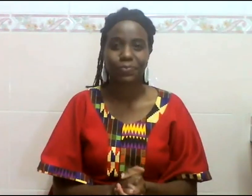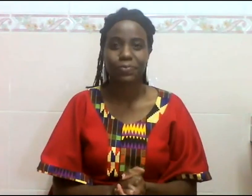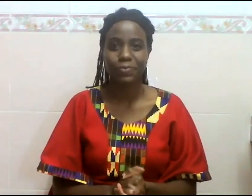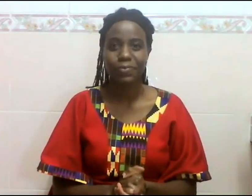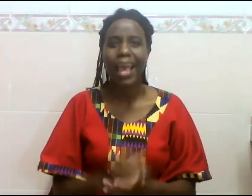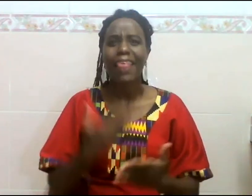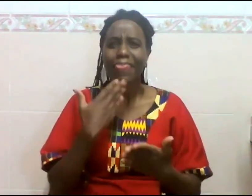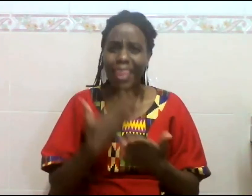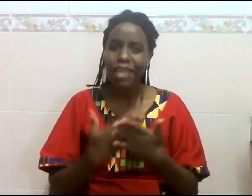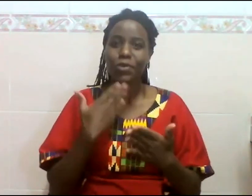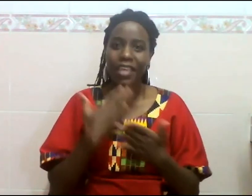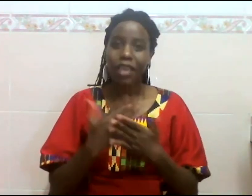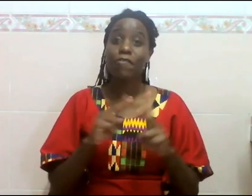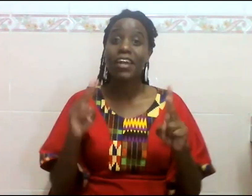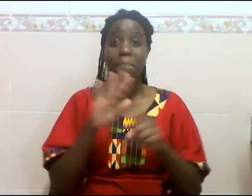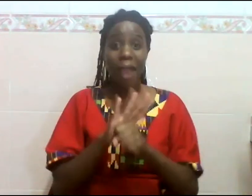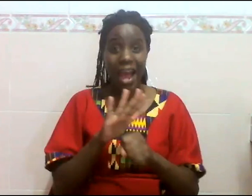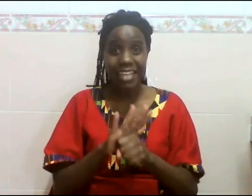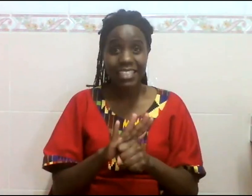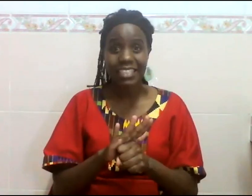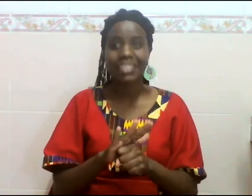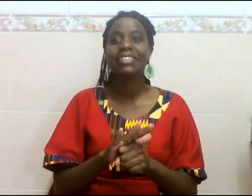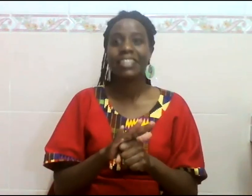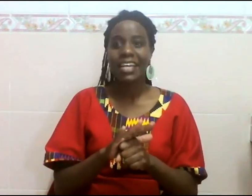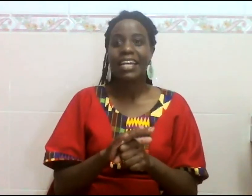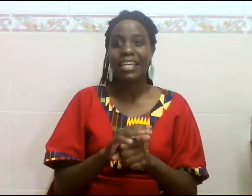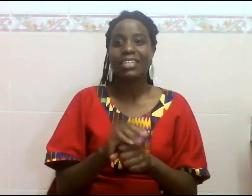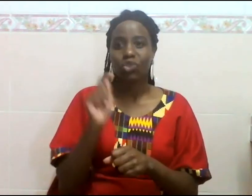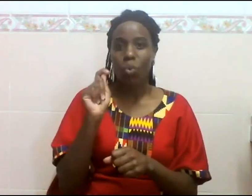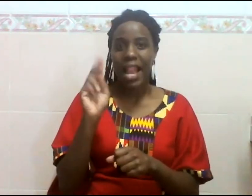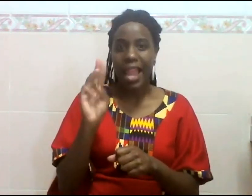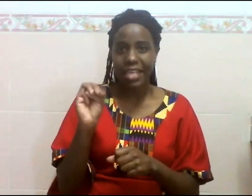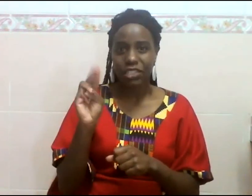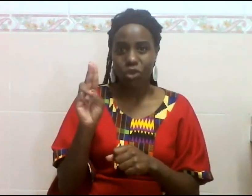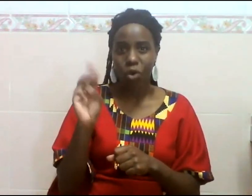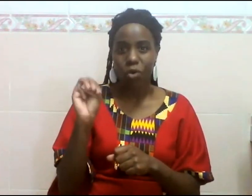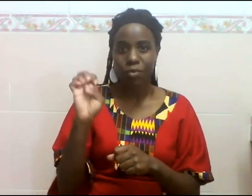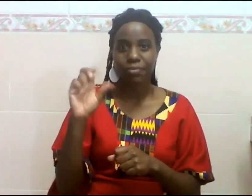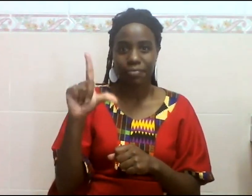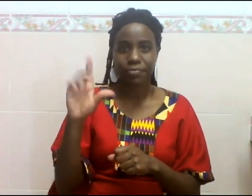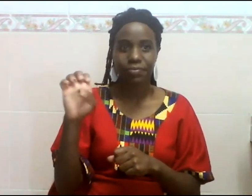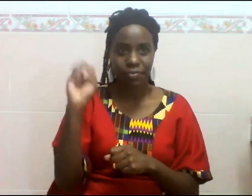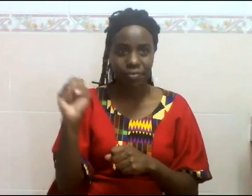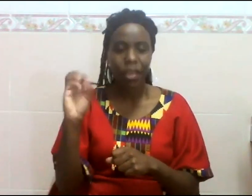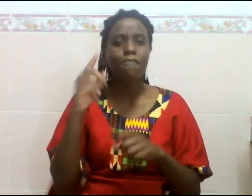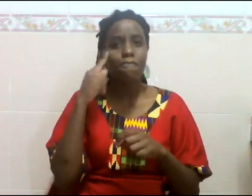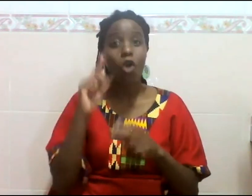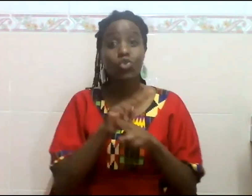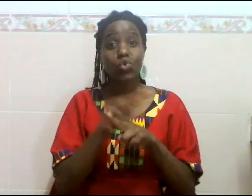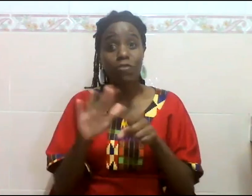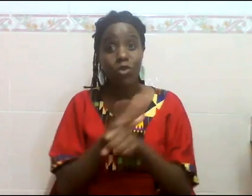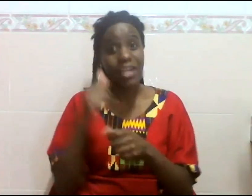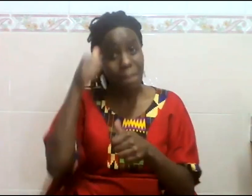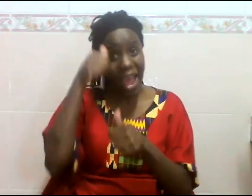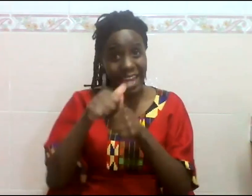Thank you very much to Meletso for that, that very useful reminder for us all